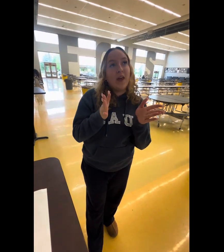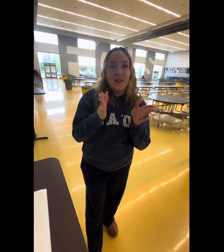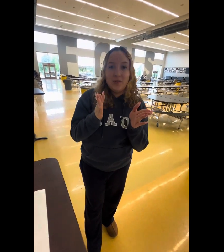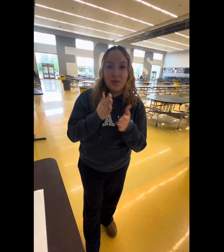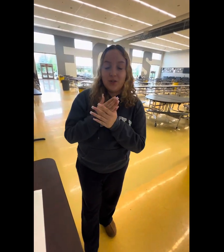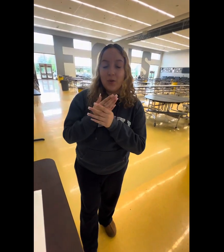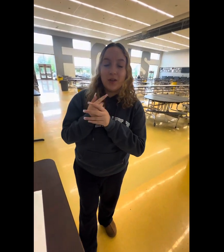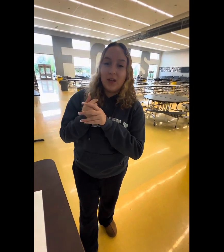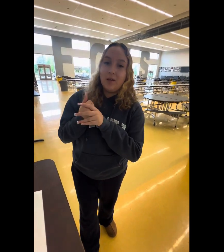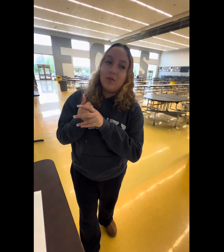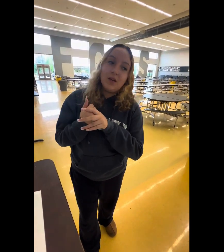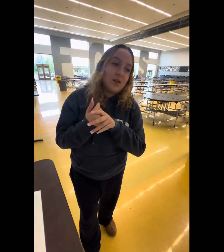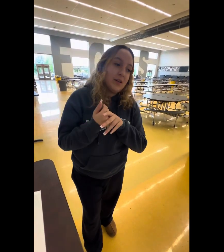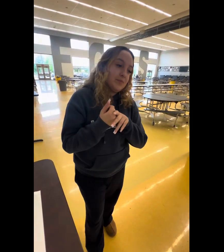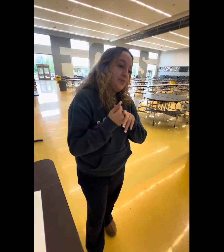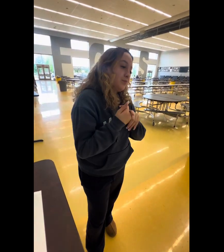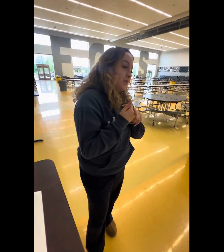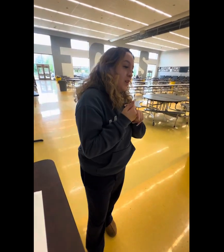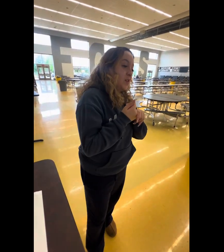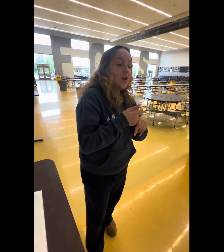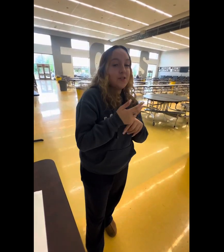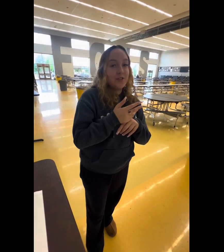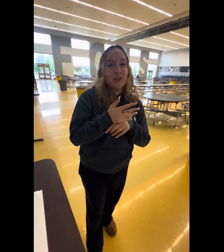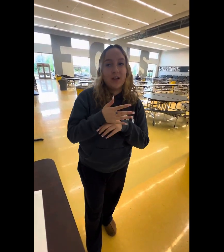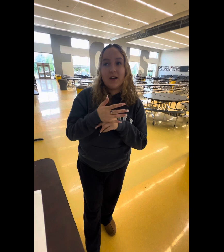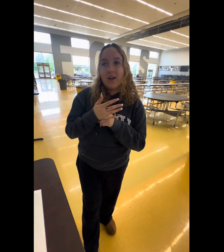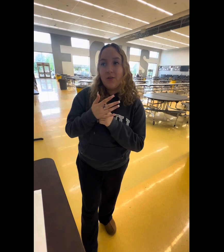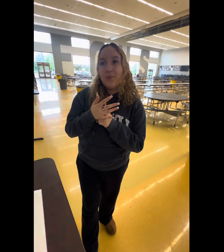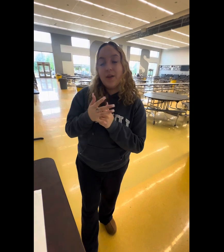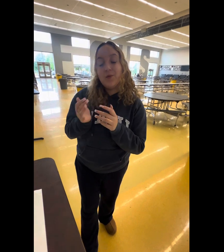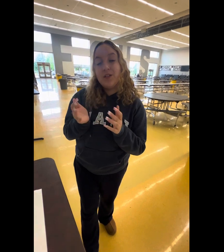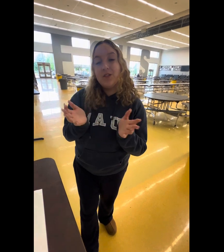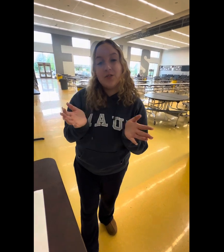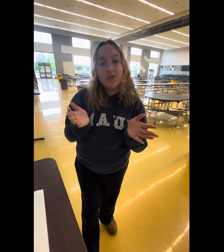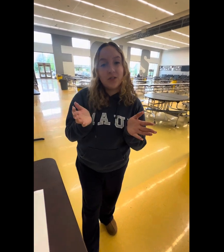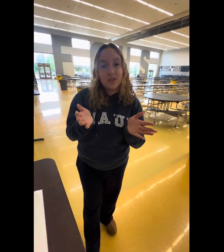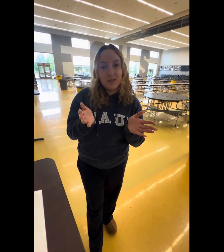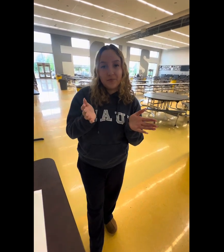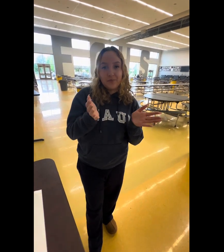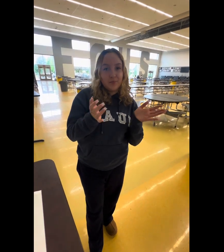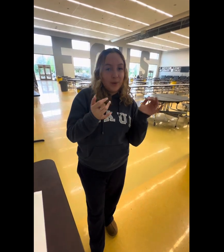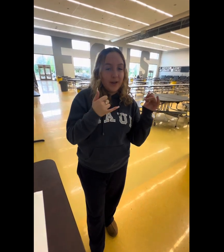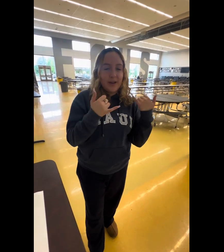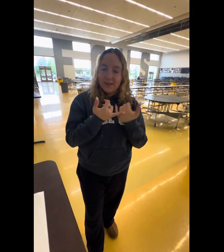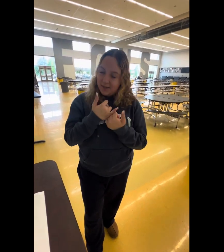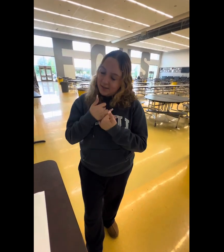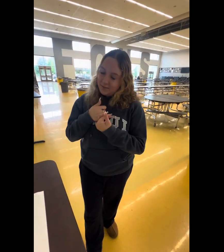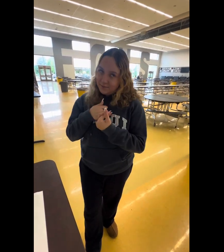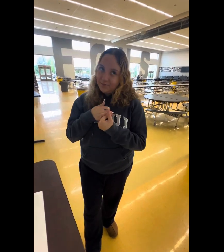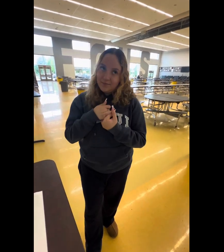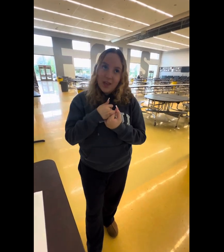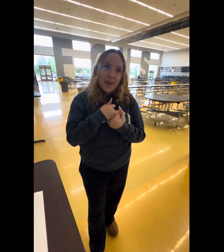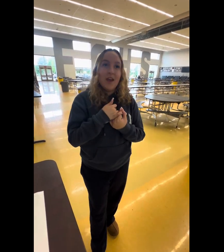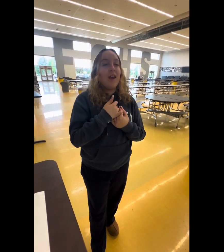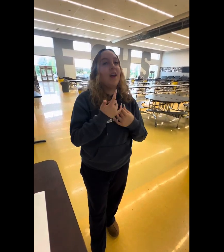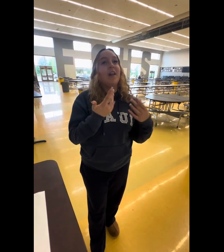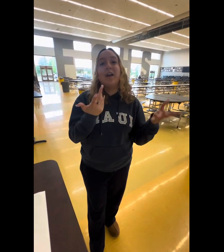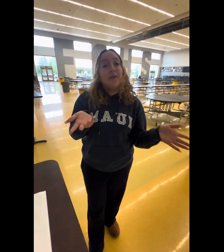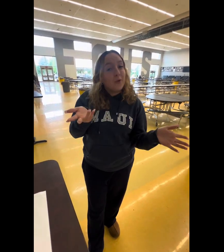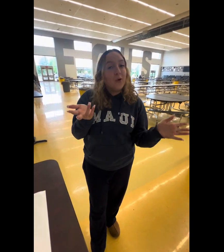you could show theme. Not just like how every teacher does it by essays and adding quotes